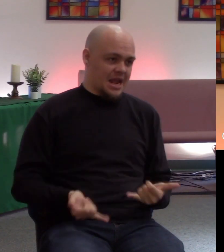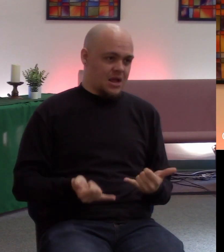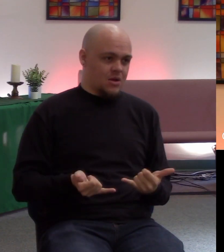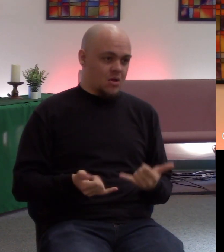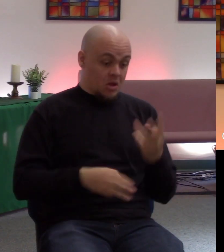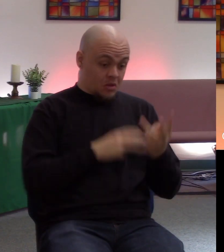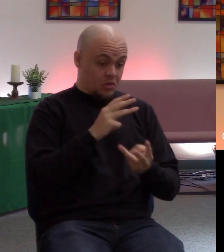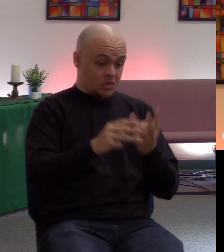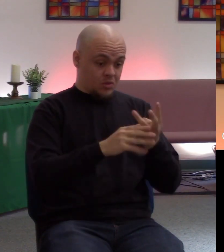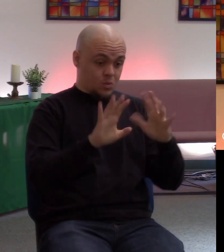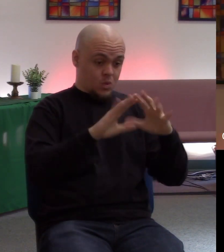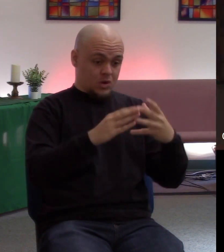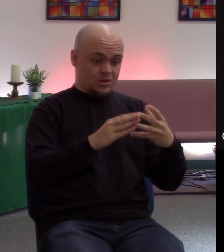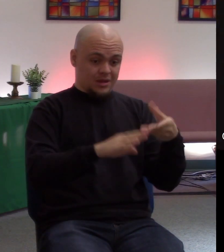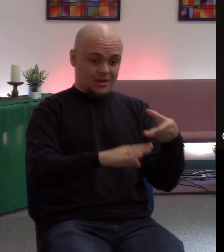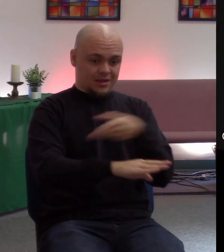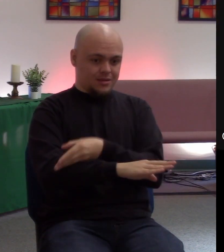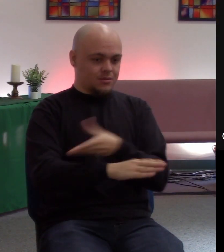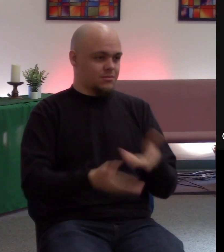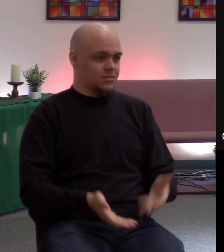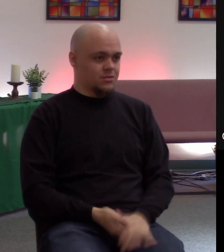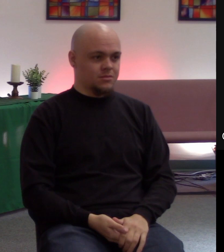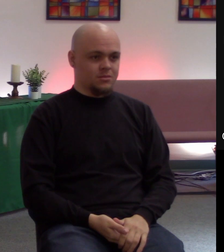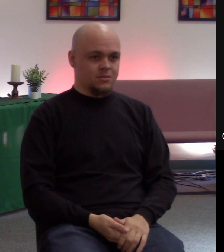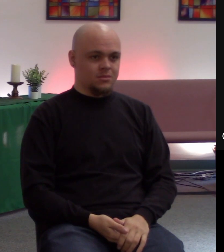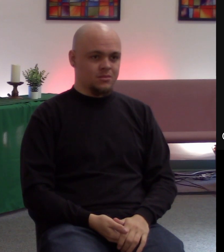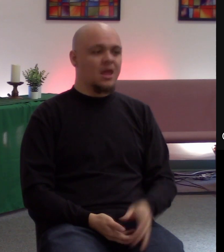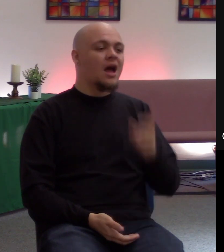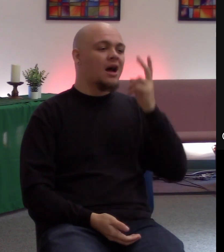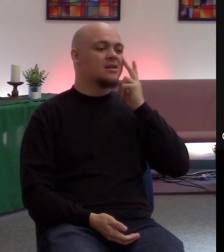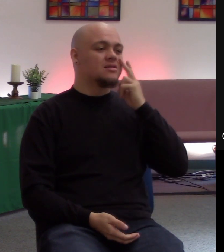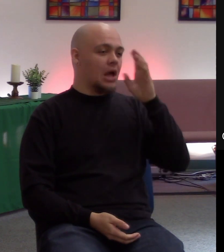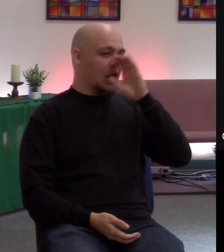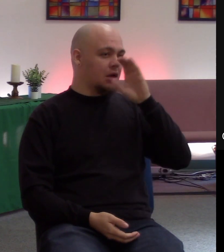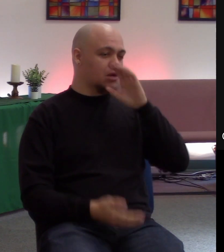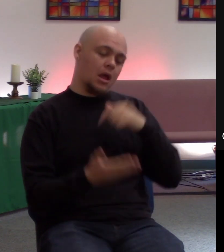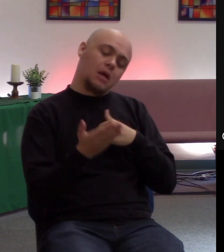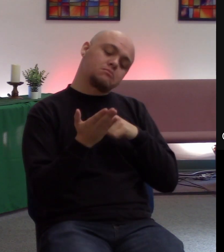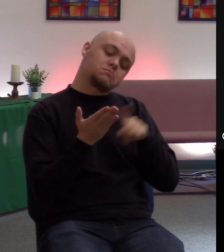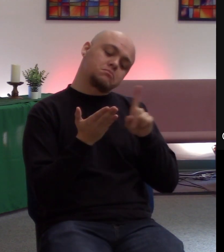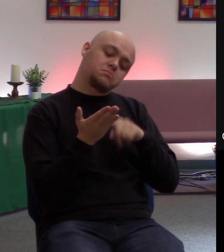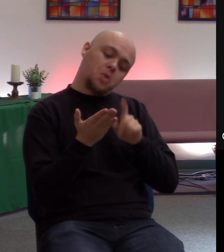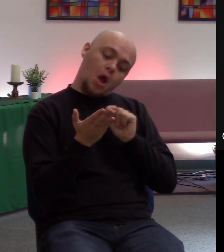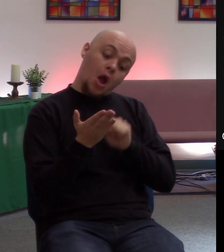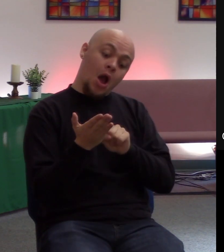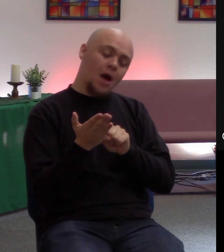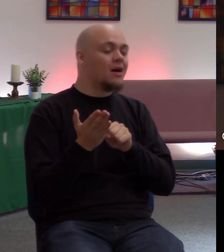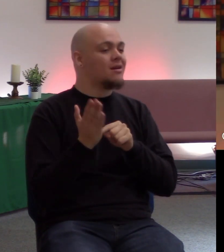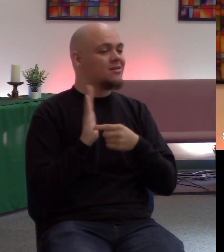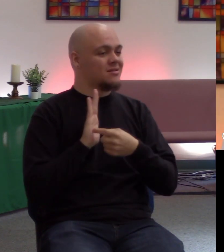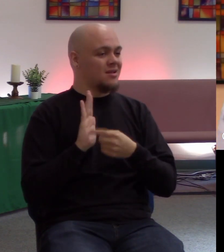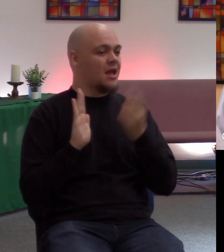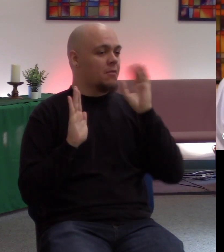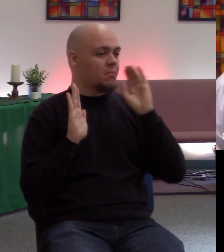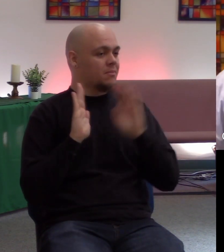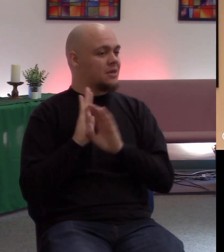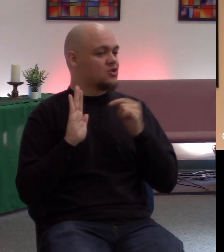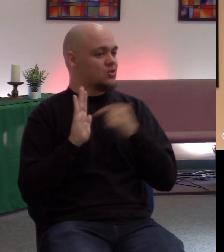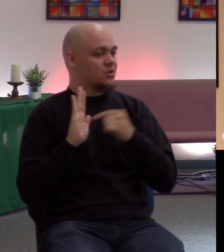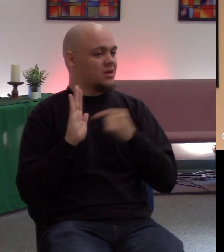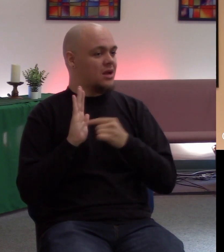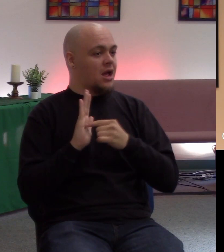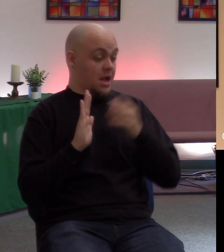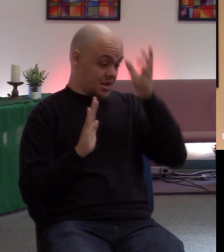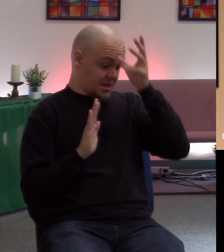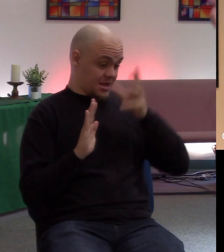word. How about just make the world a better place? I saw this cartoon and scrolled by it on